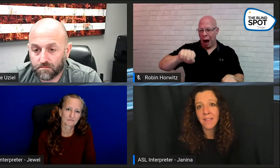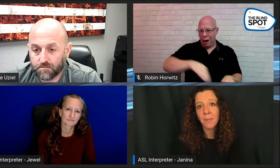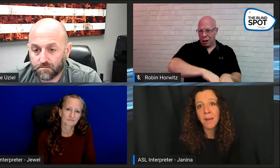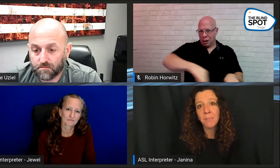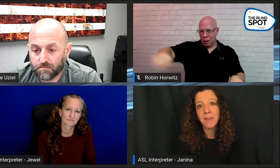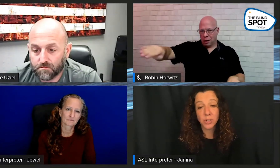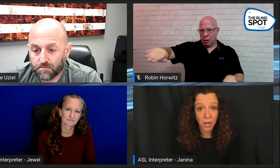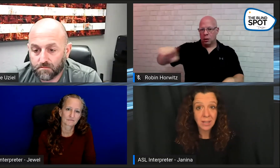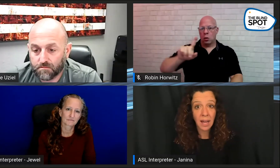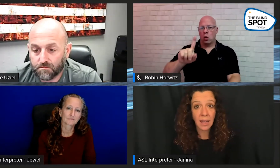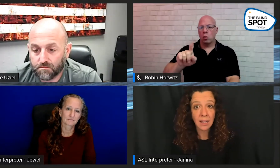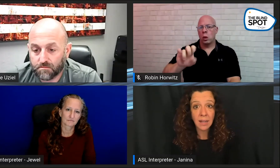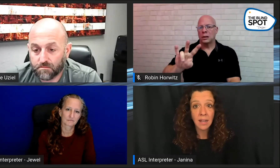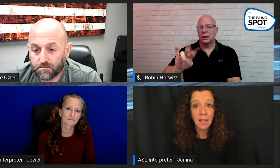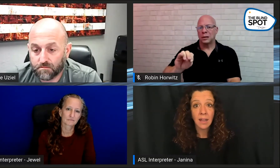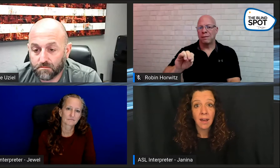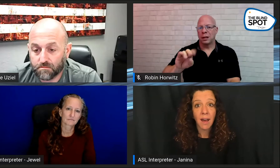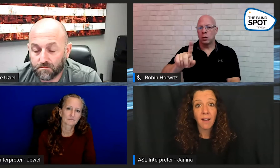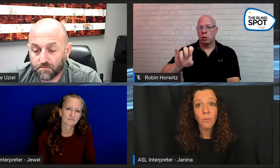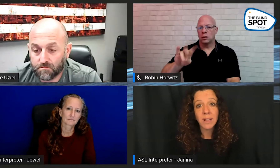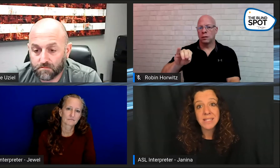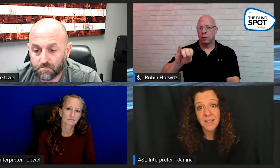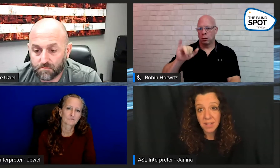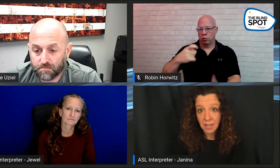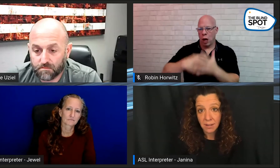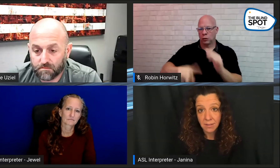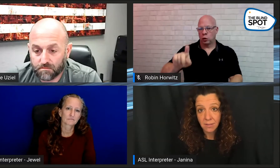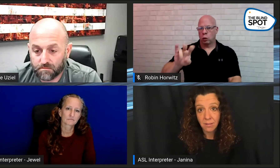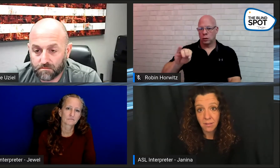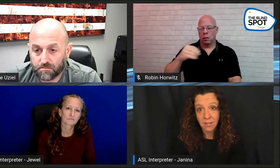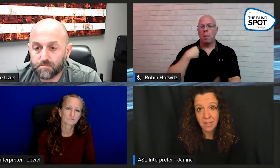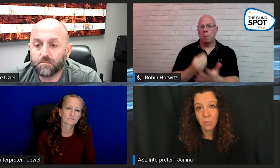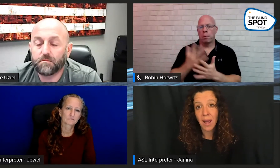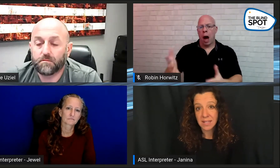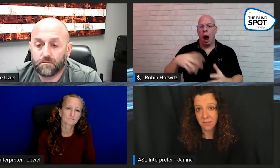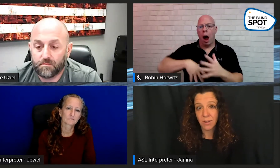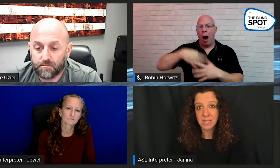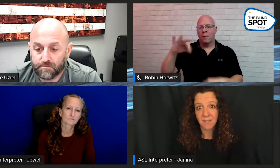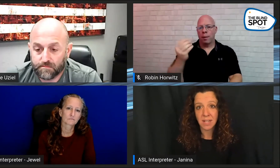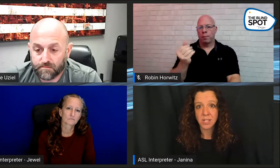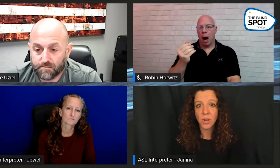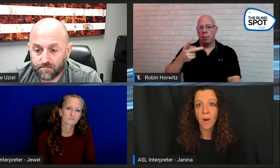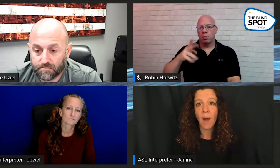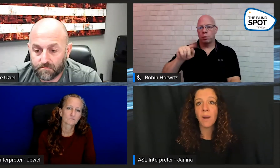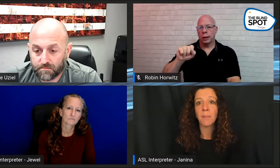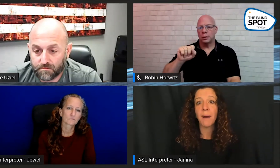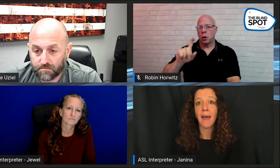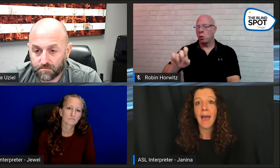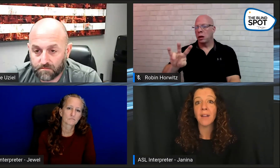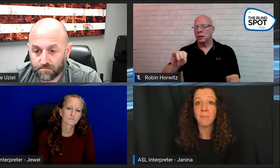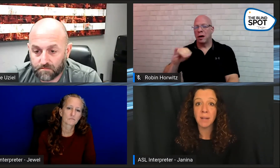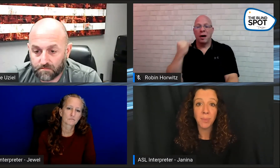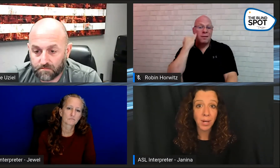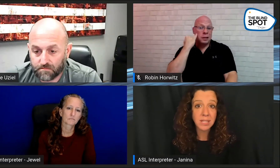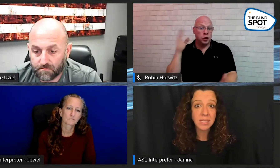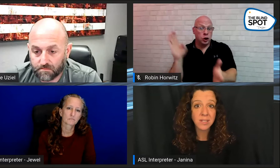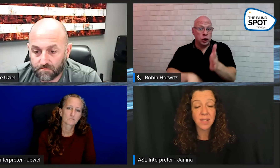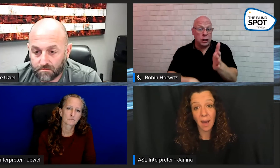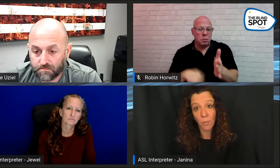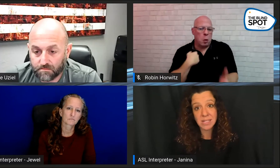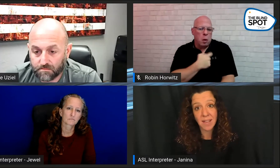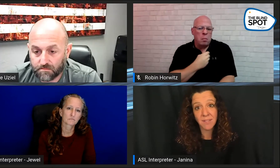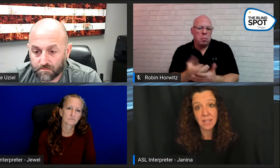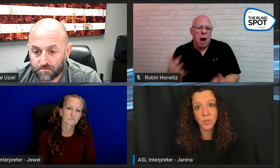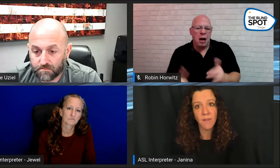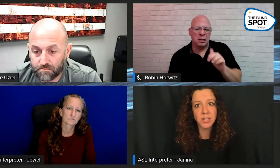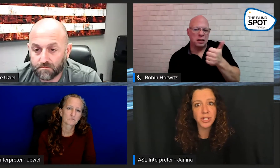that there might be a trend line of 170, the price of 170. And so I want to buy out of money puts